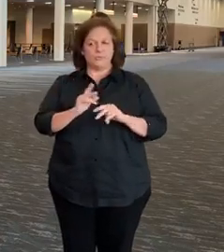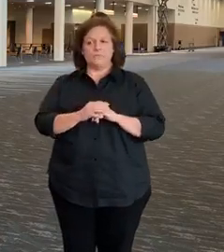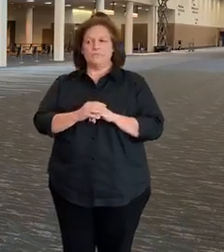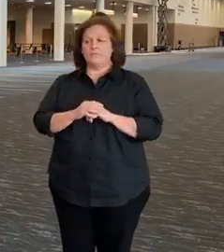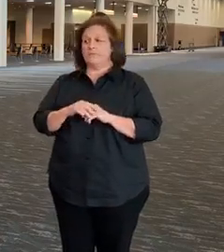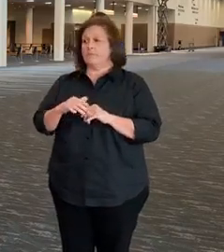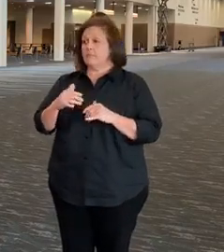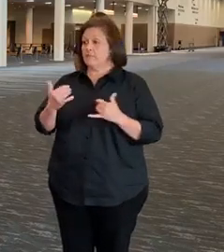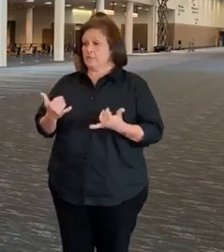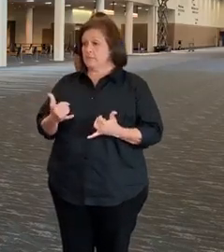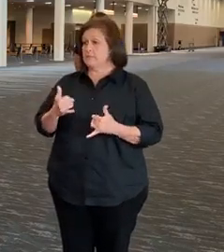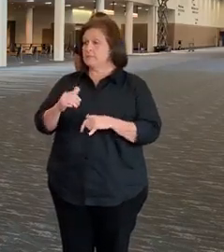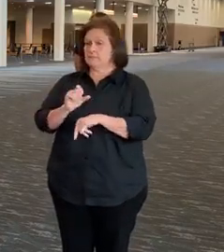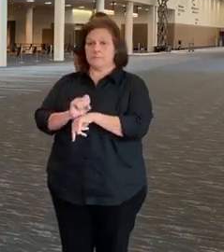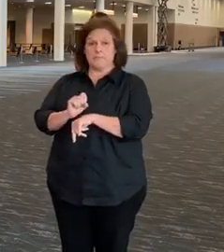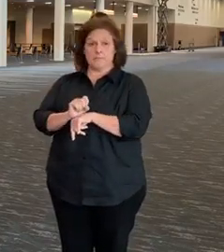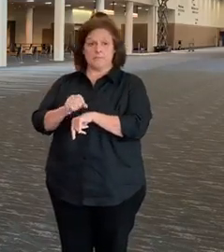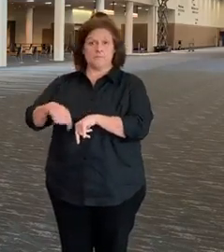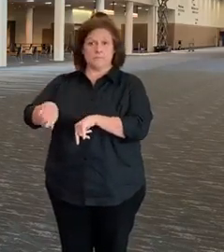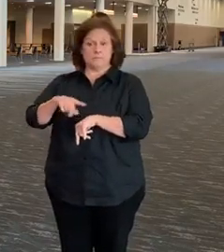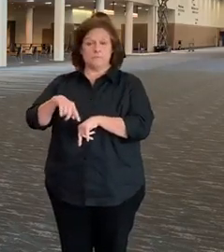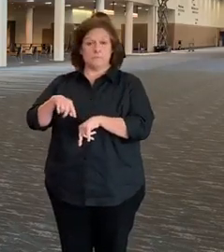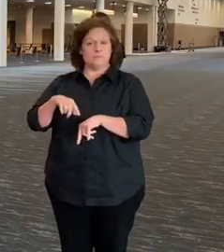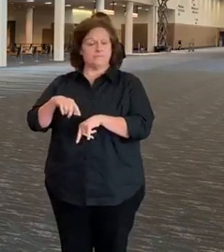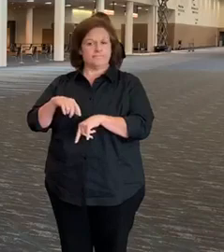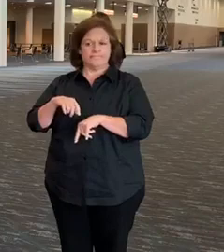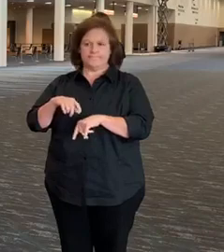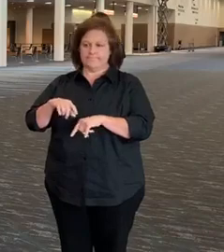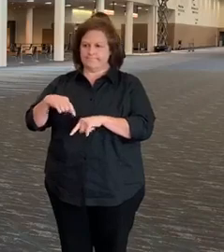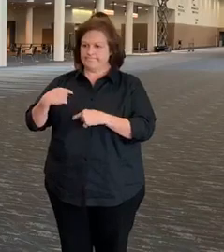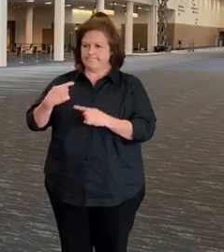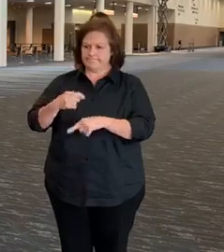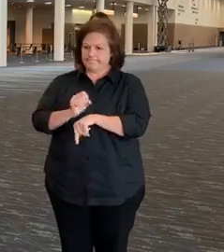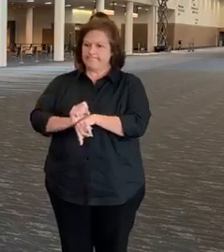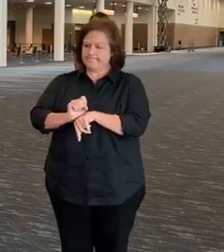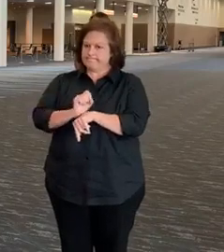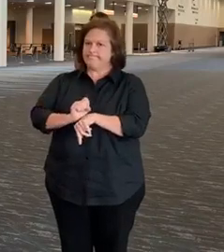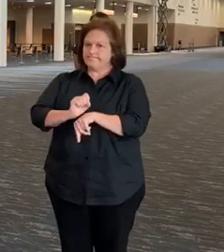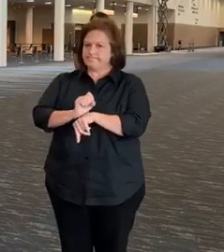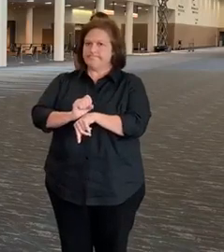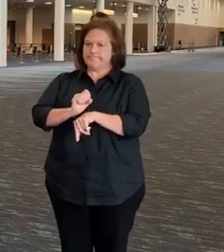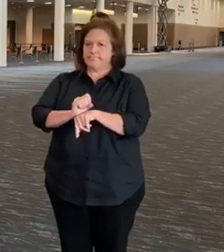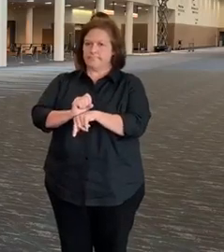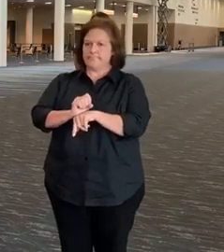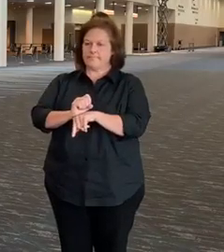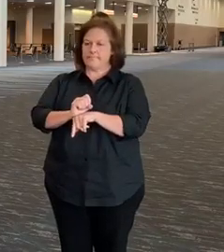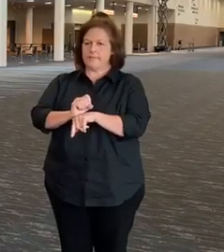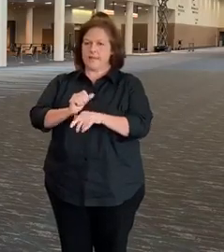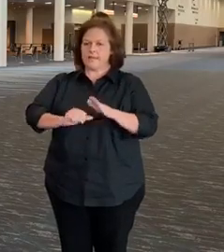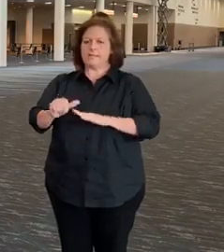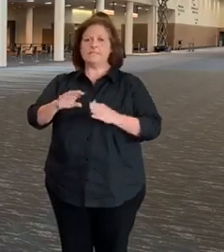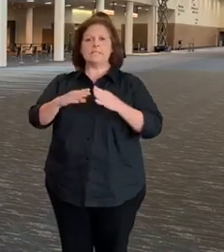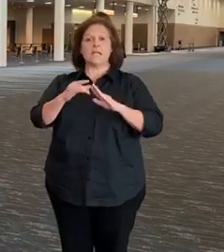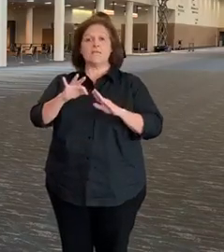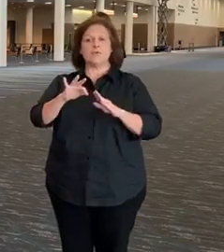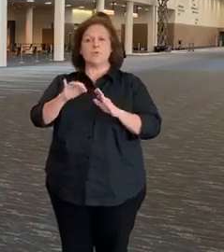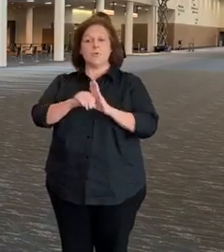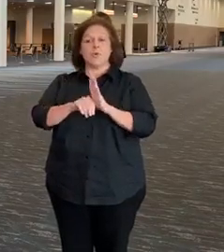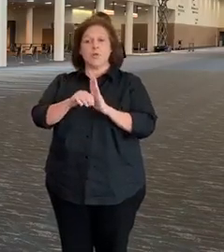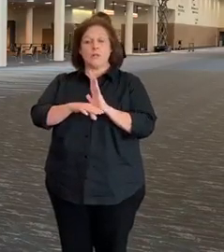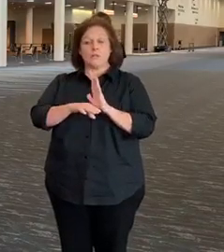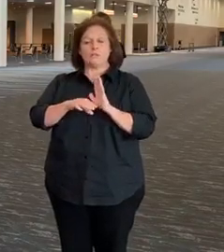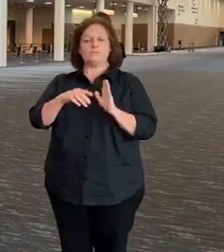This operation has been one that has been all hands on deck as it relates to the city of New Orleans and us